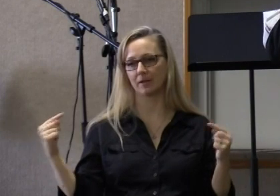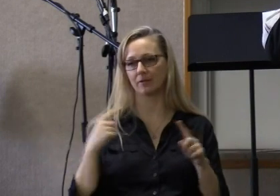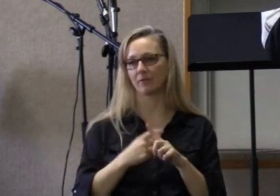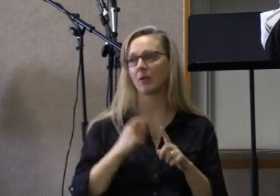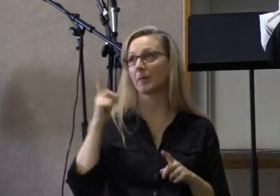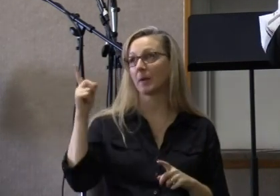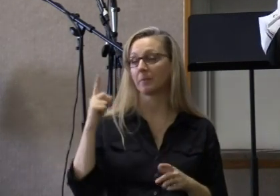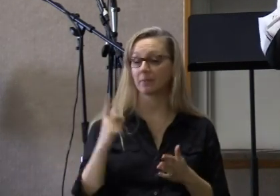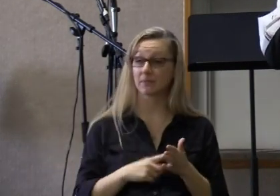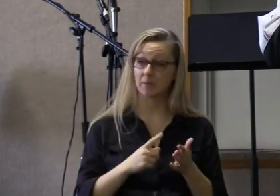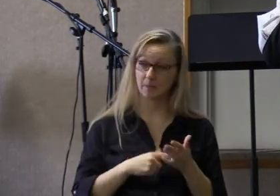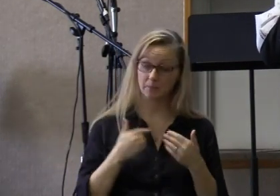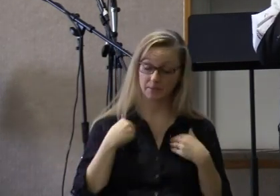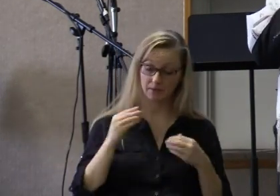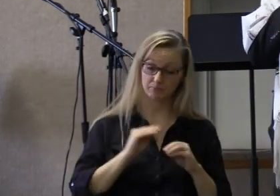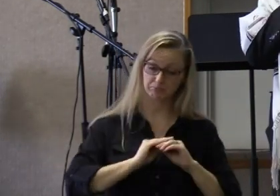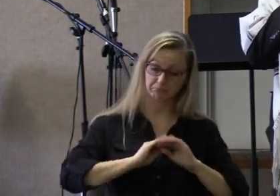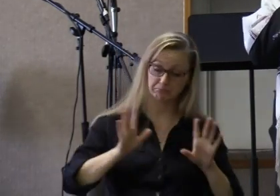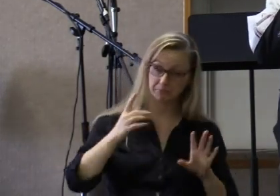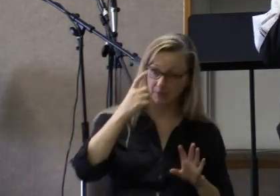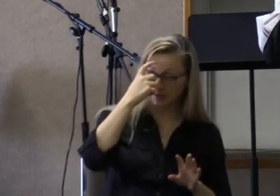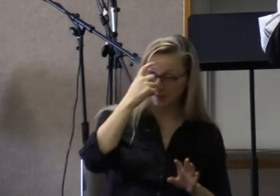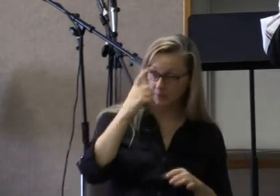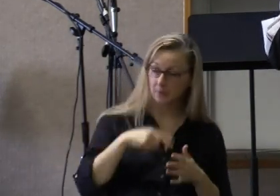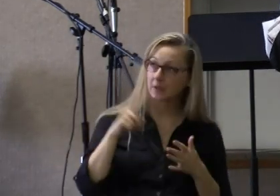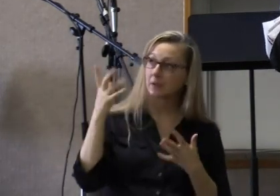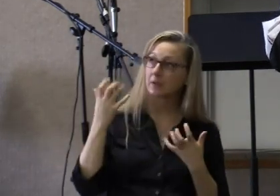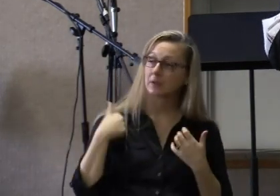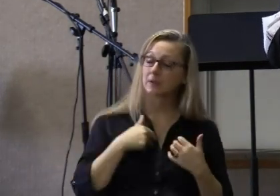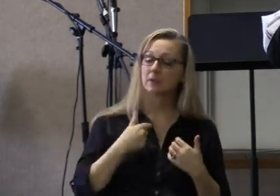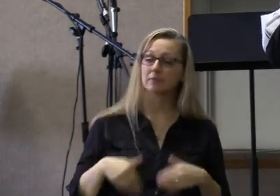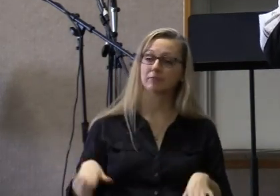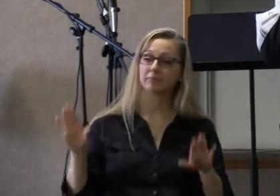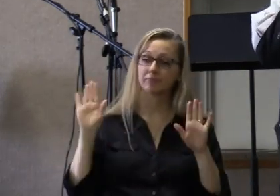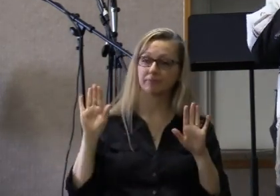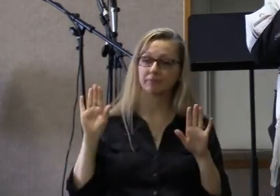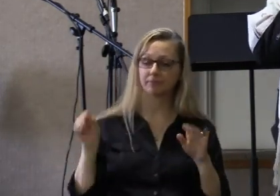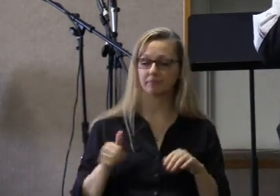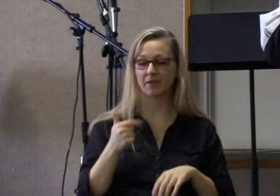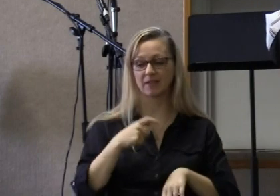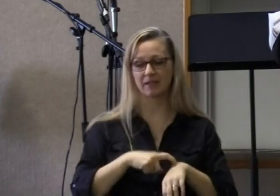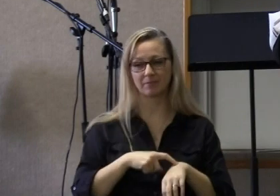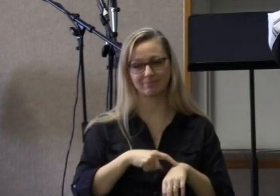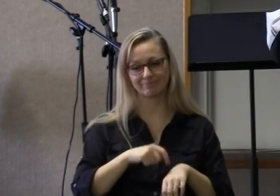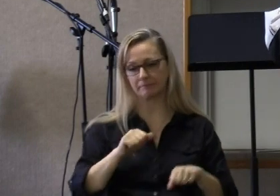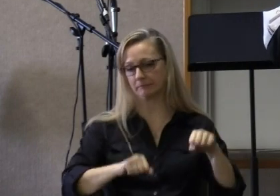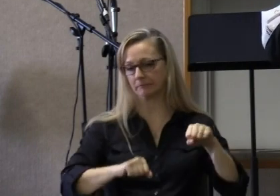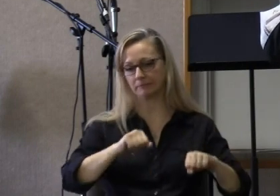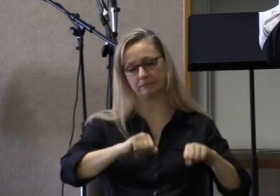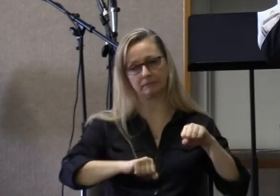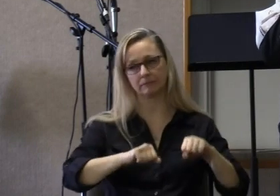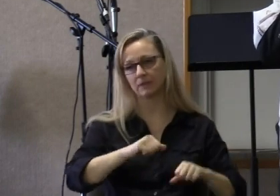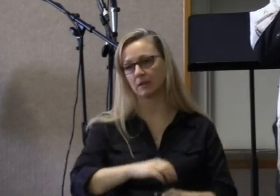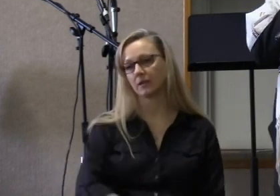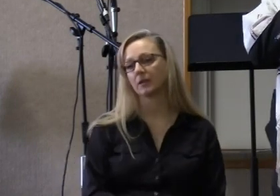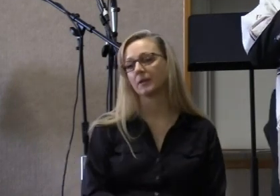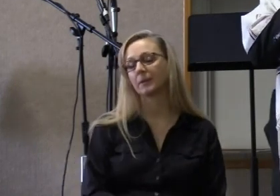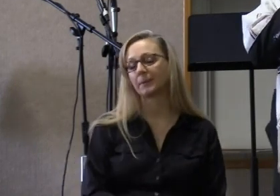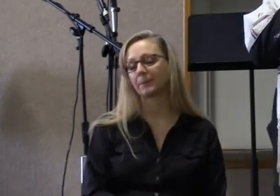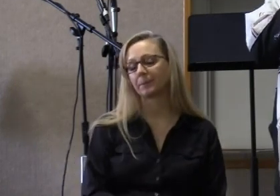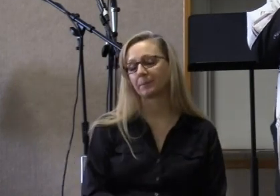clear idea of what God wants us to give up. Other times we're not so sure. In either